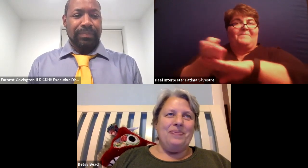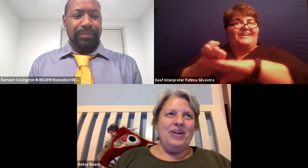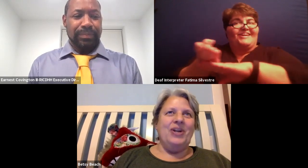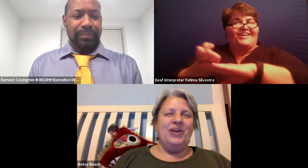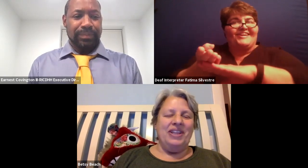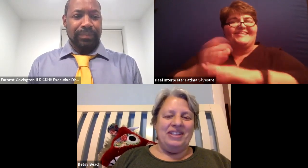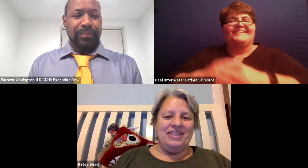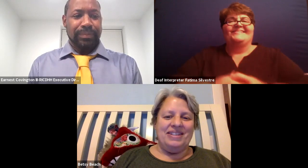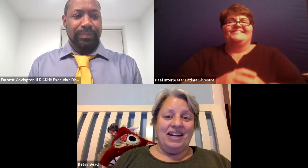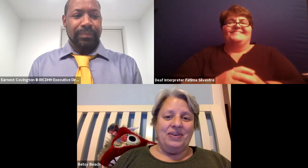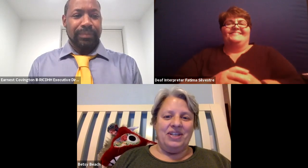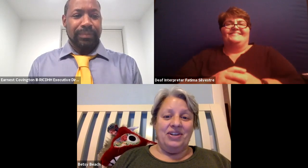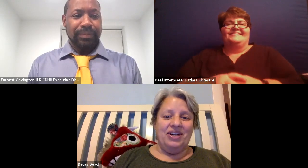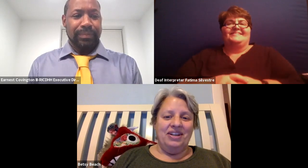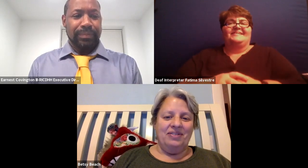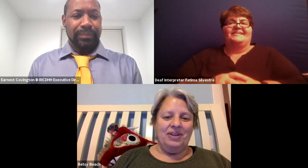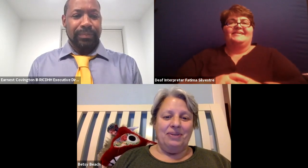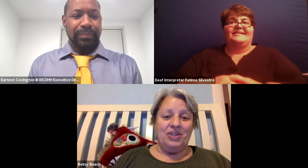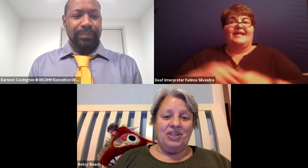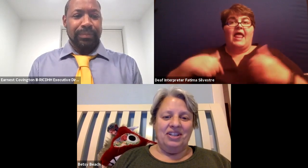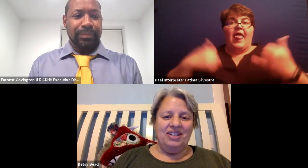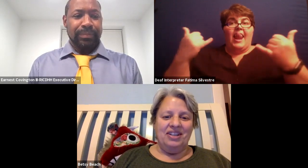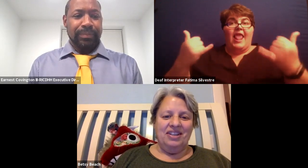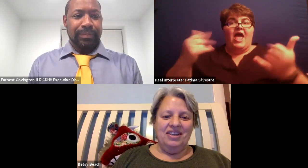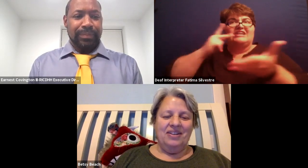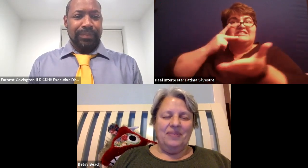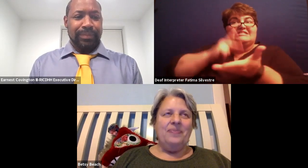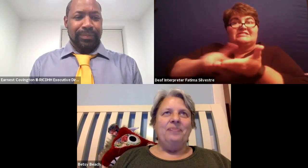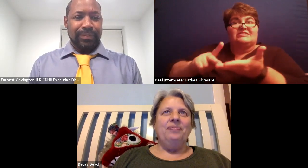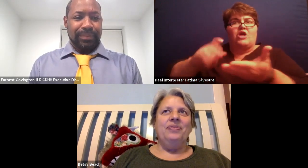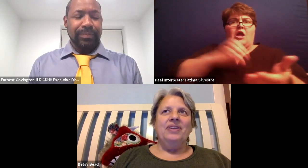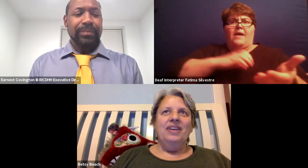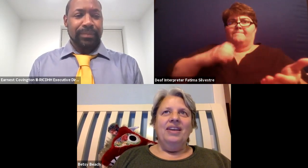I'm currently the secretary of the commission.